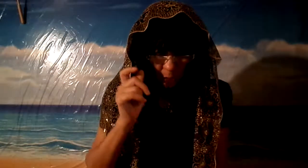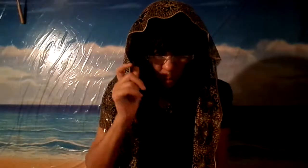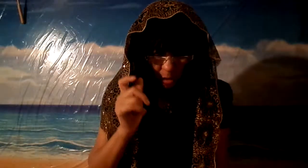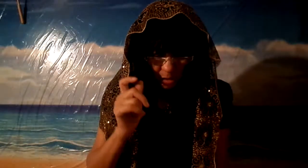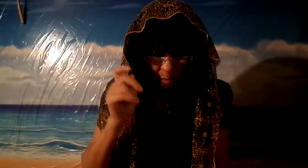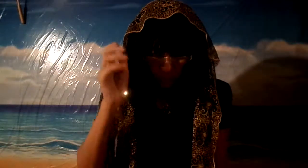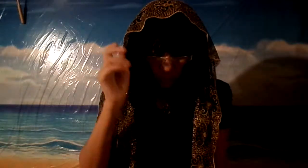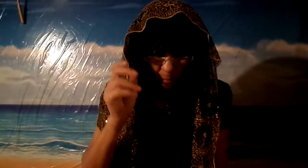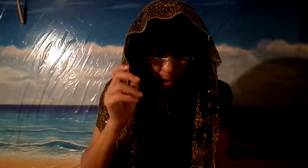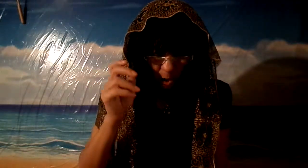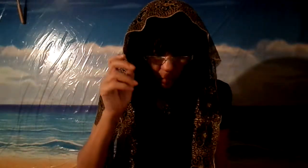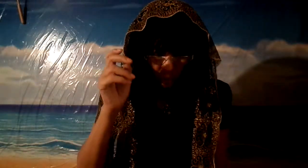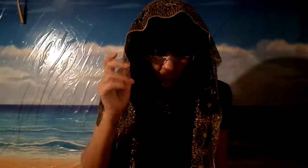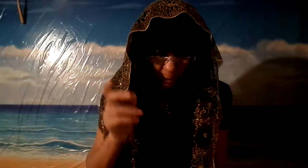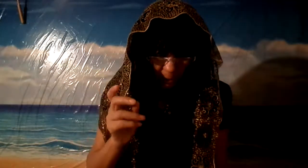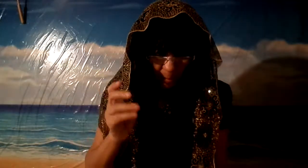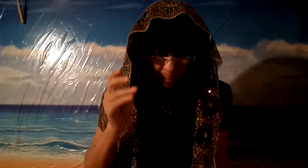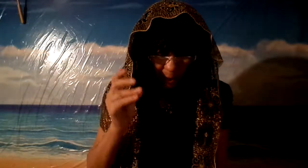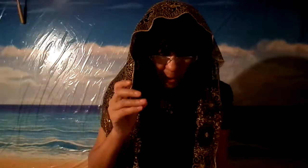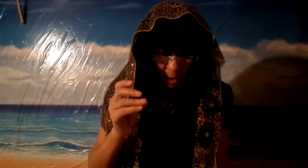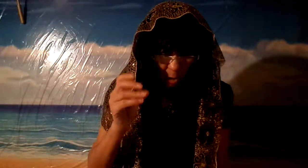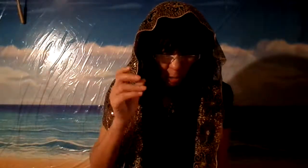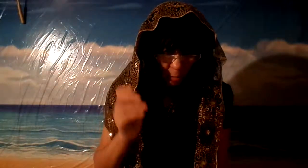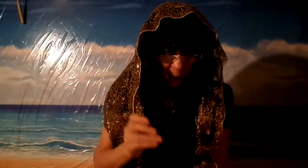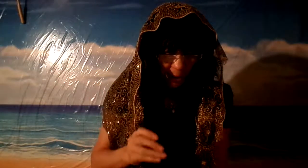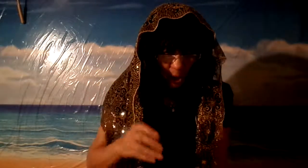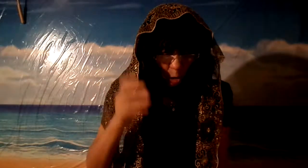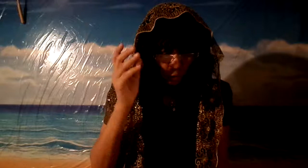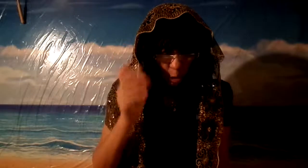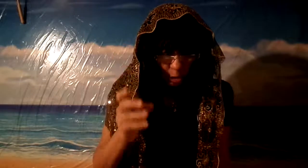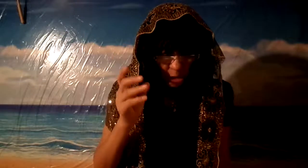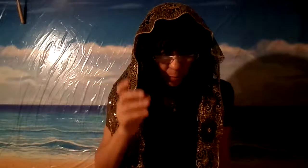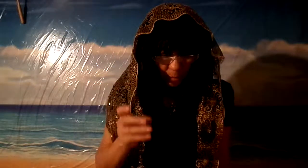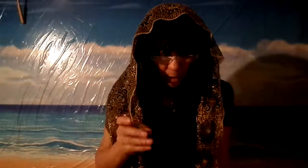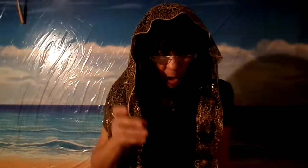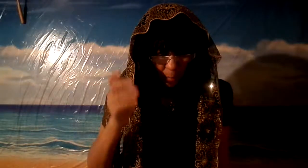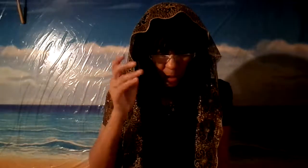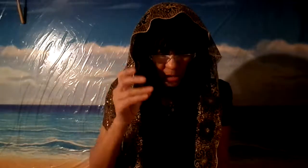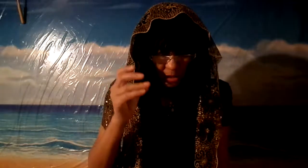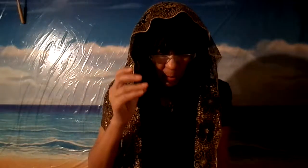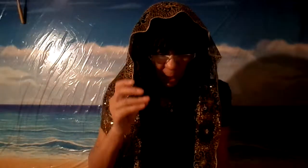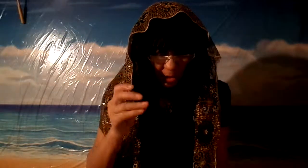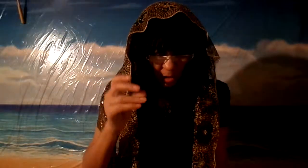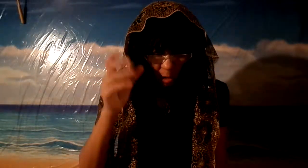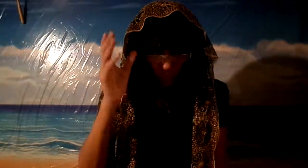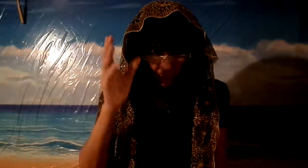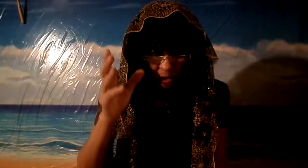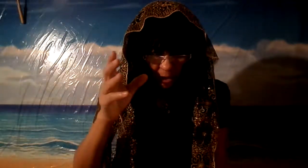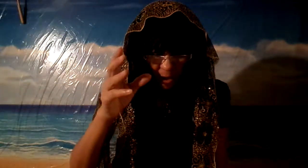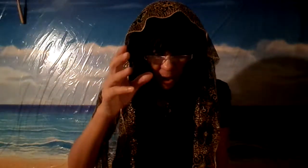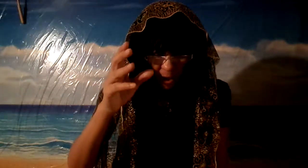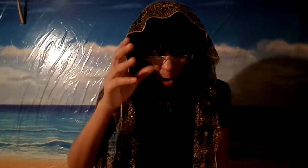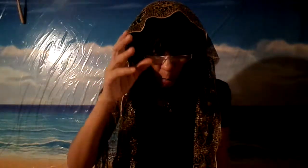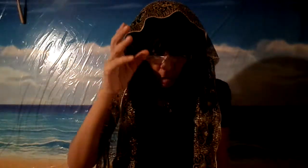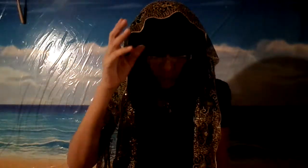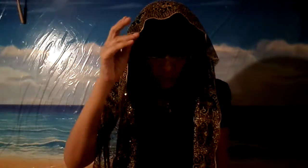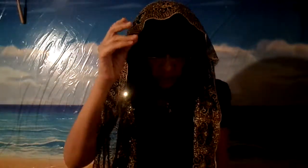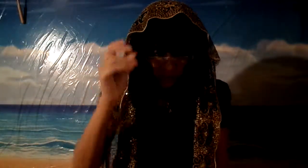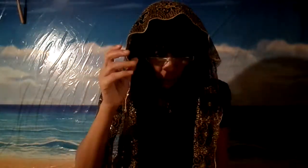words corporate body or cry or the Holy Spirit present the body or believe. Or body in the faith, or